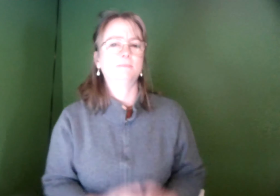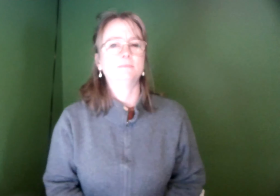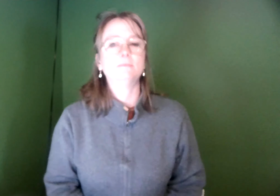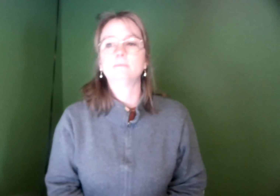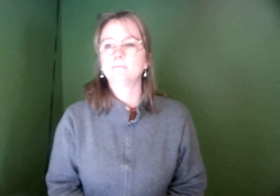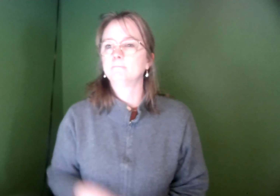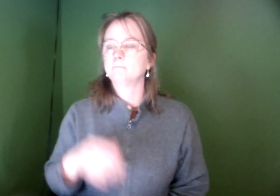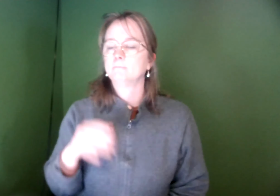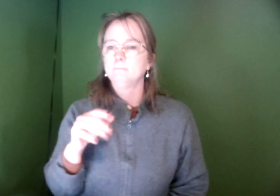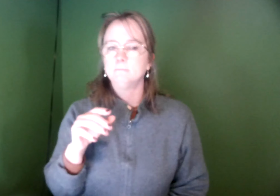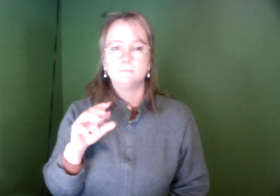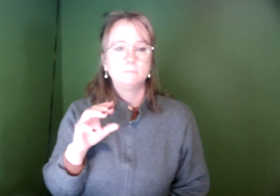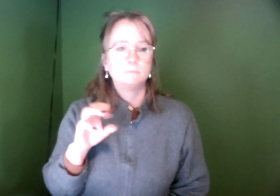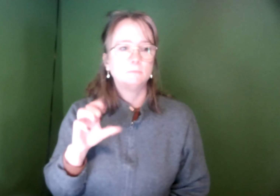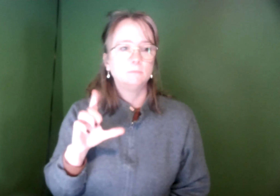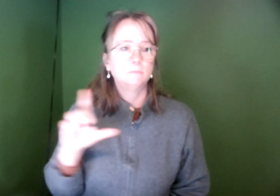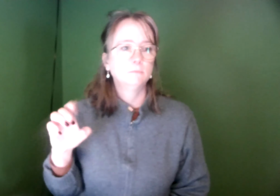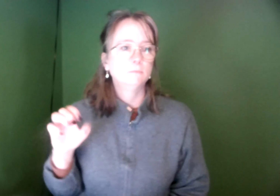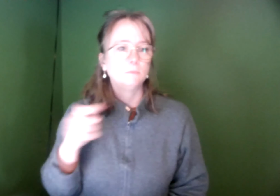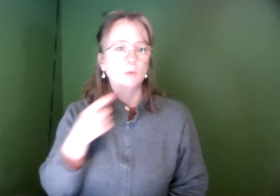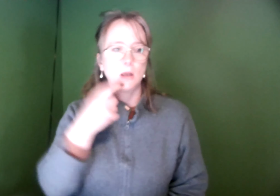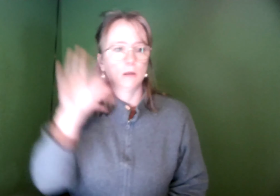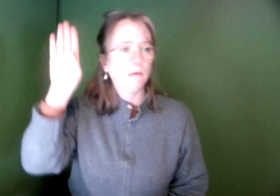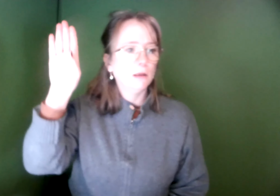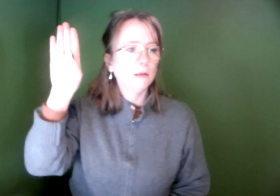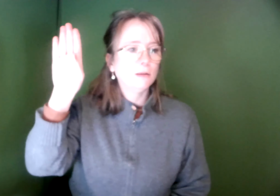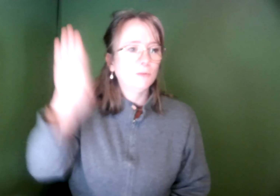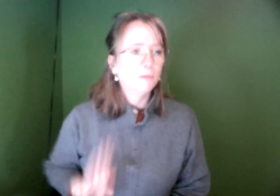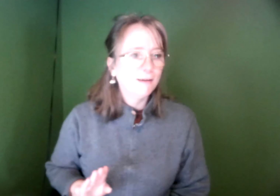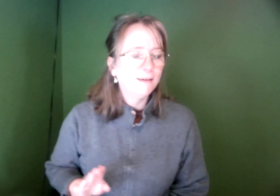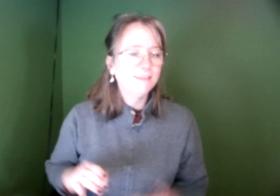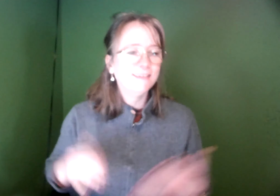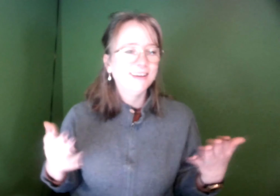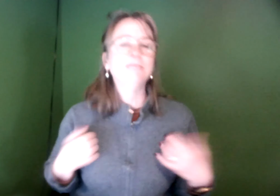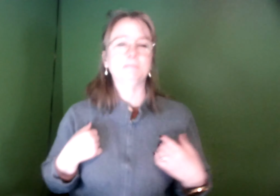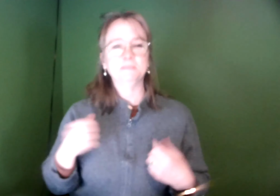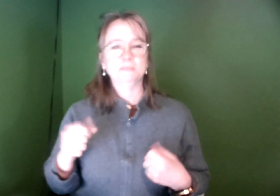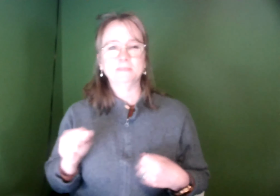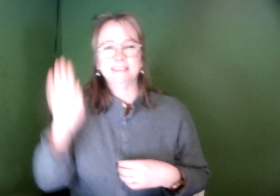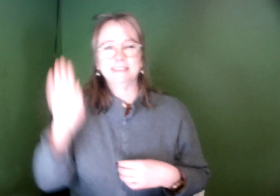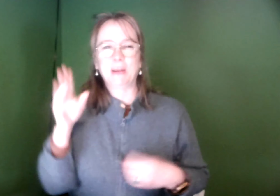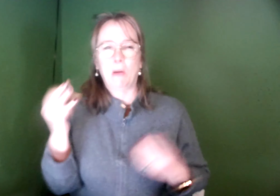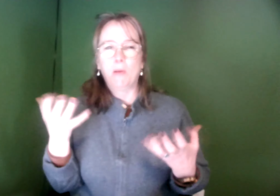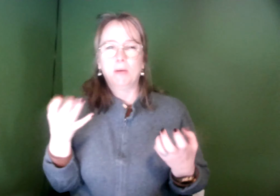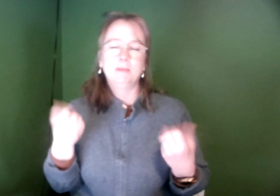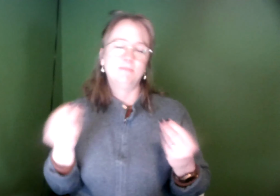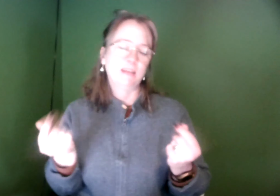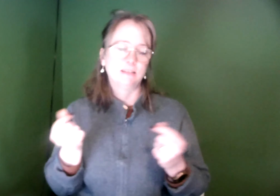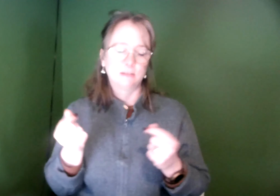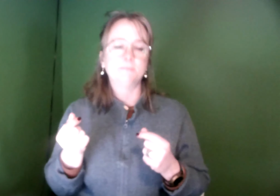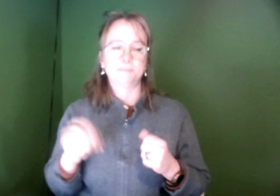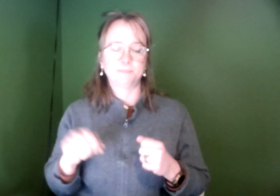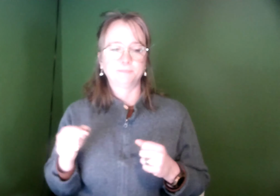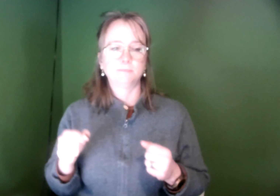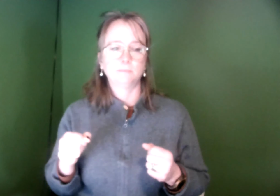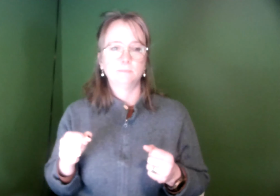Ellie, you had your hand up. Did you put it back down? I put it down, but I'll try to be quick here. Yeah, and I